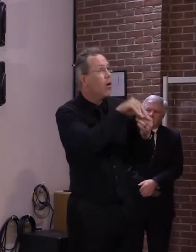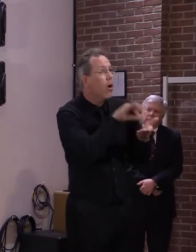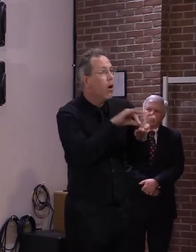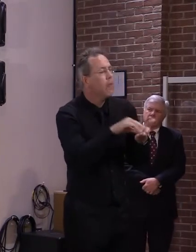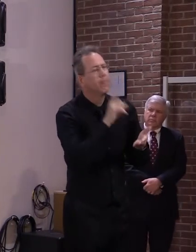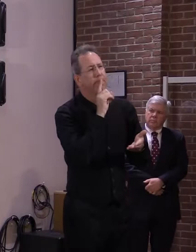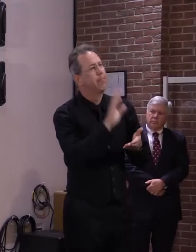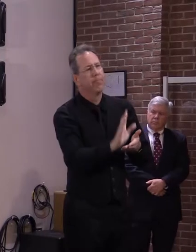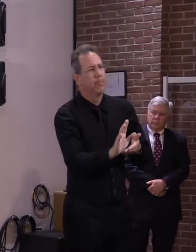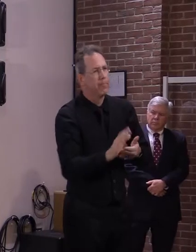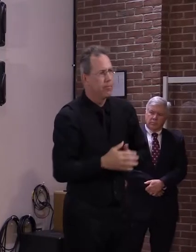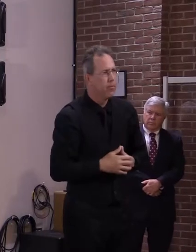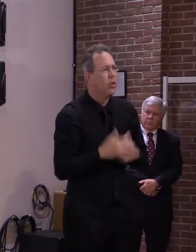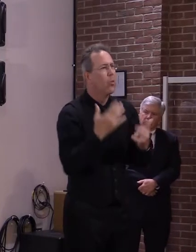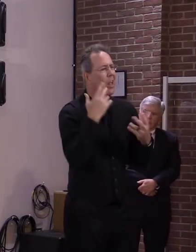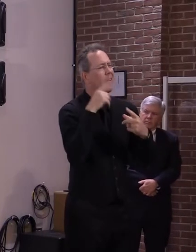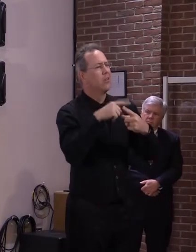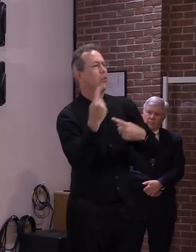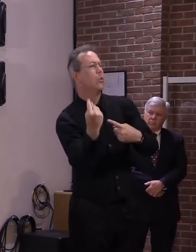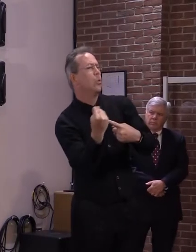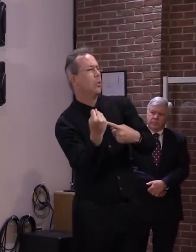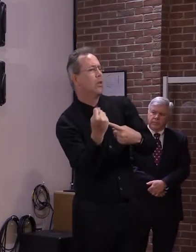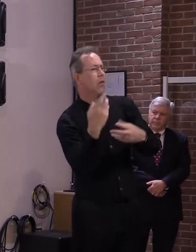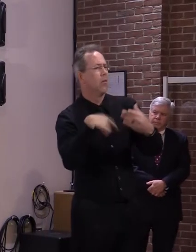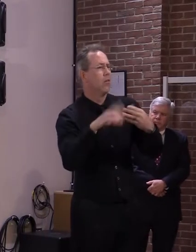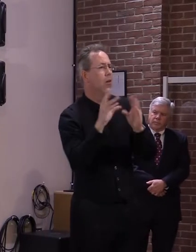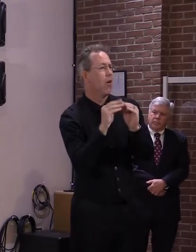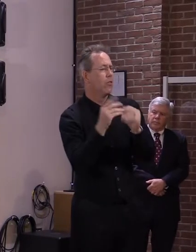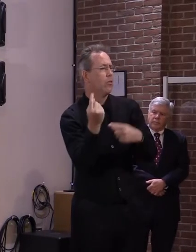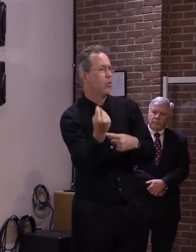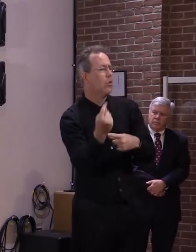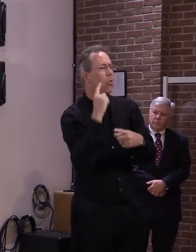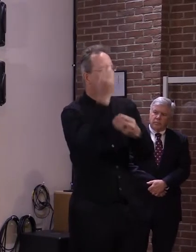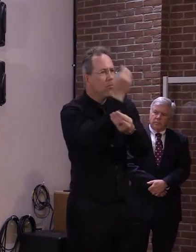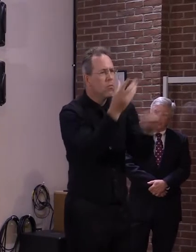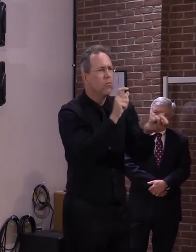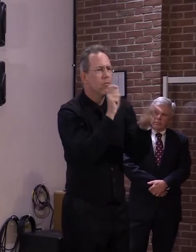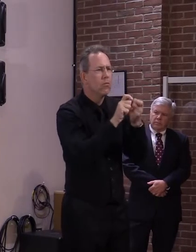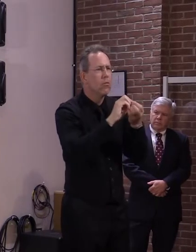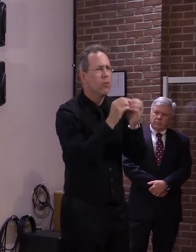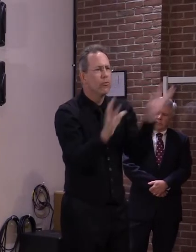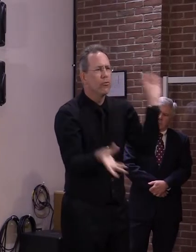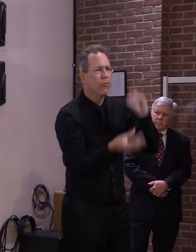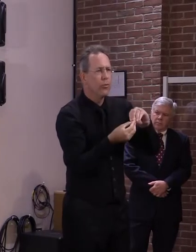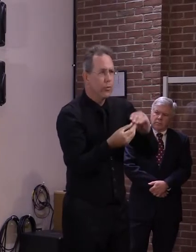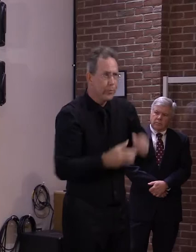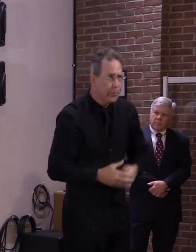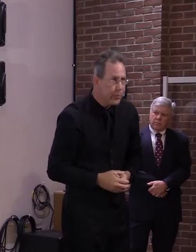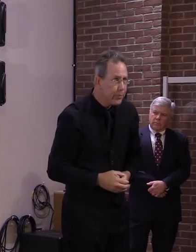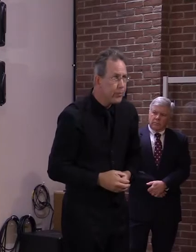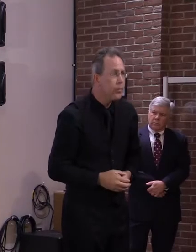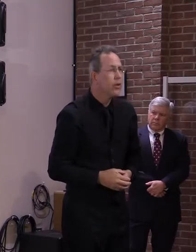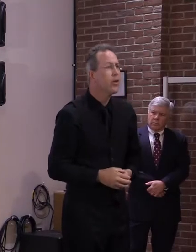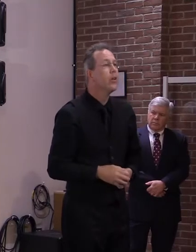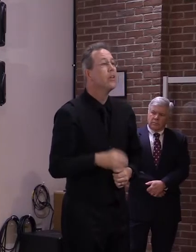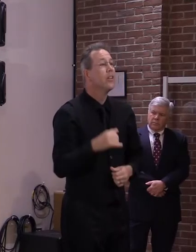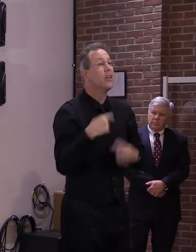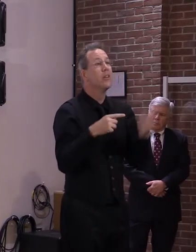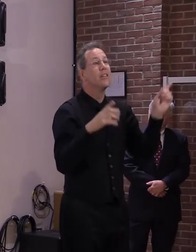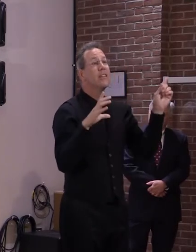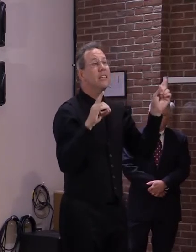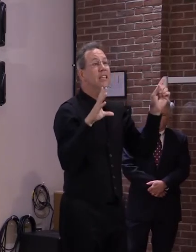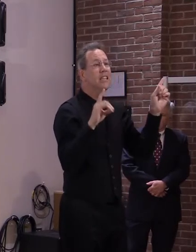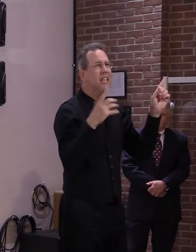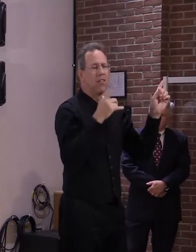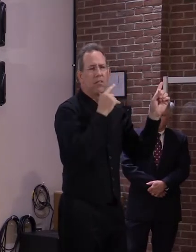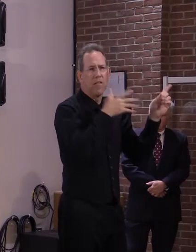Tuesday afternoon. I also wanted to let you know, because the CDC hasn't made those updates,